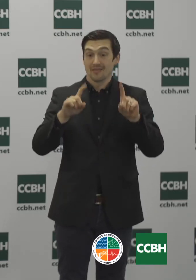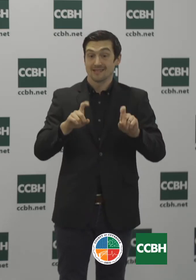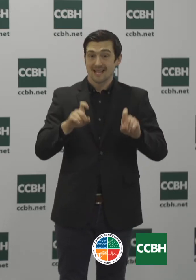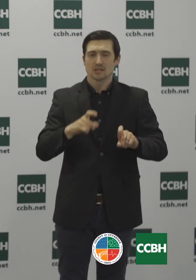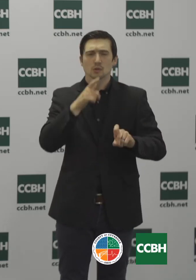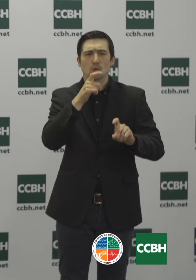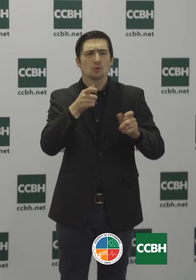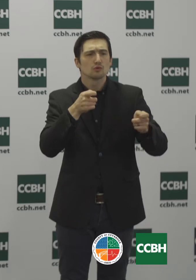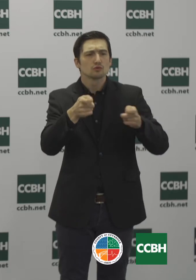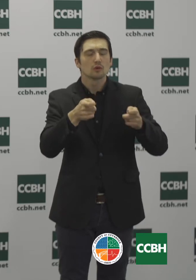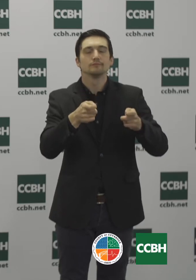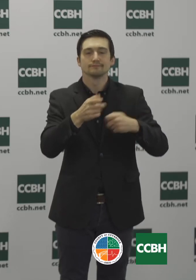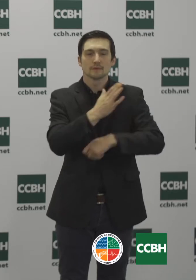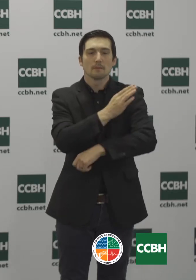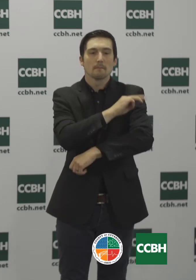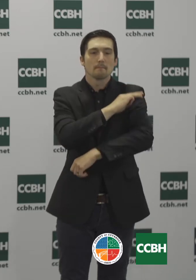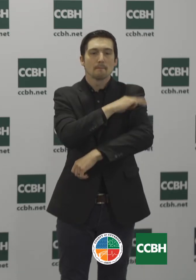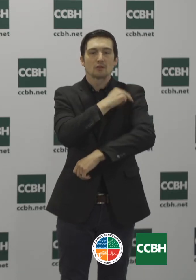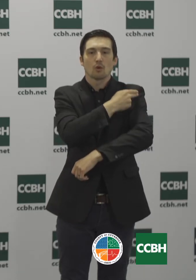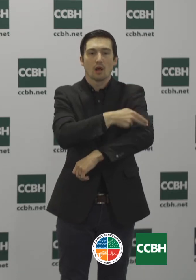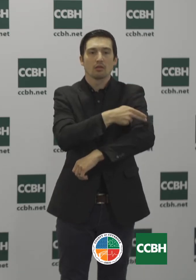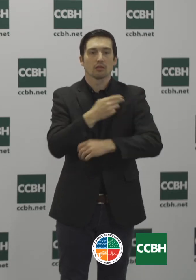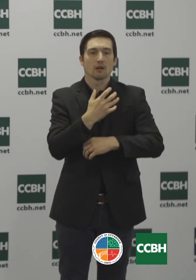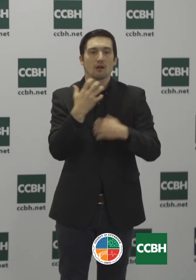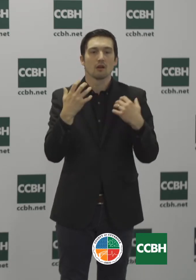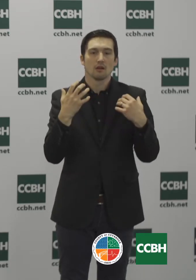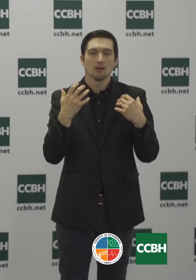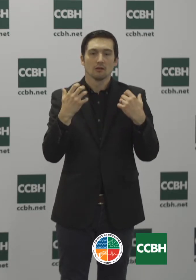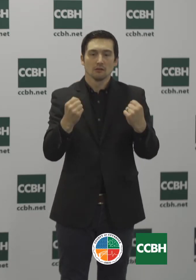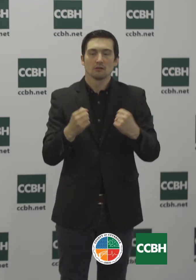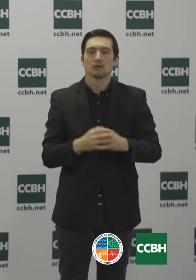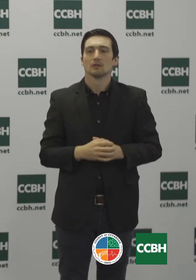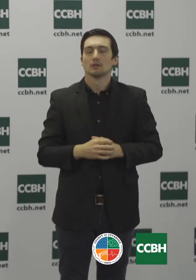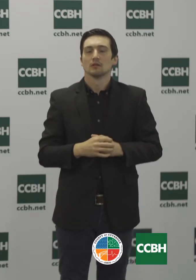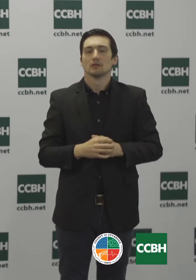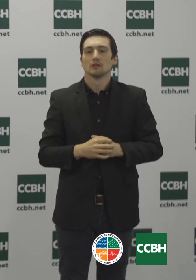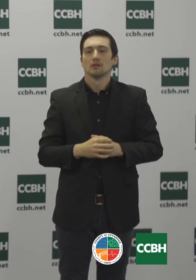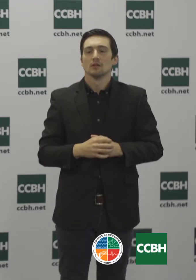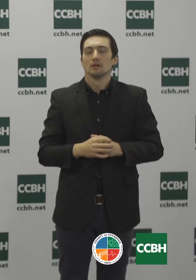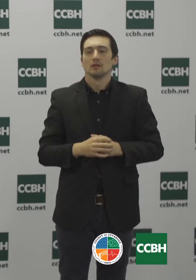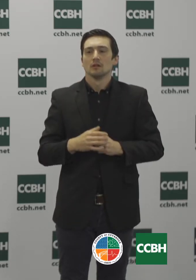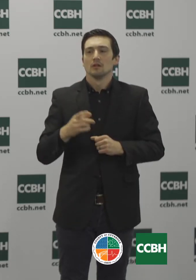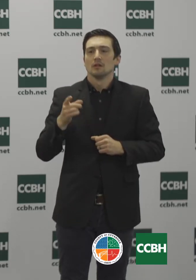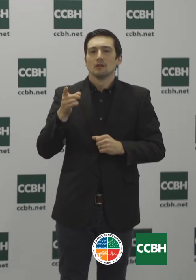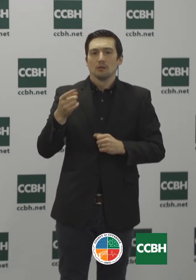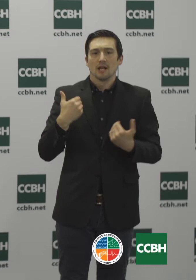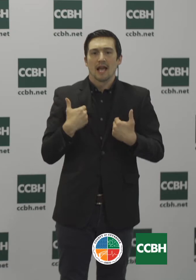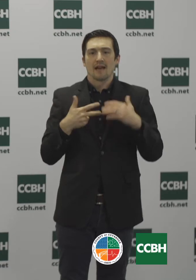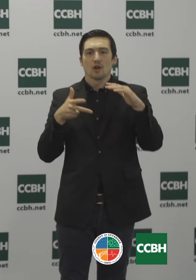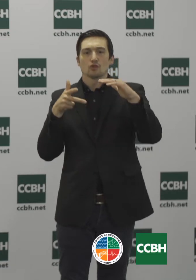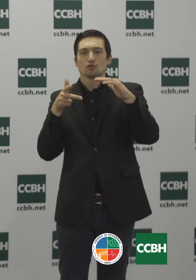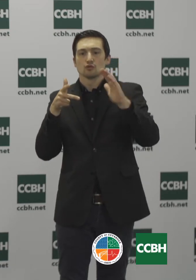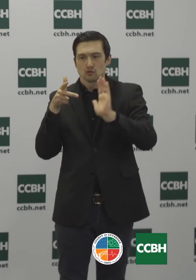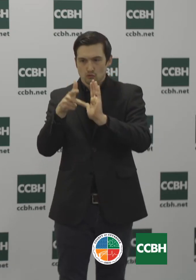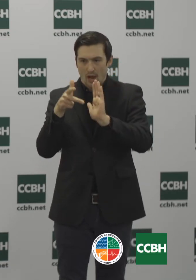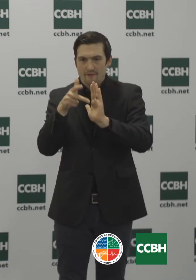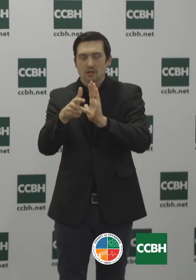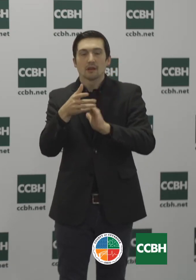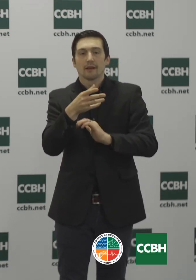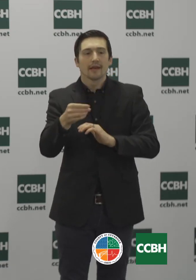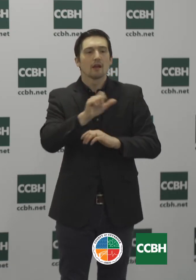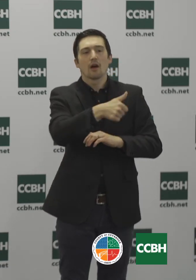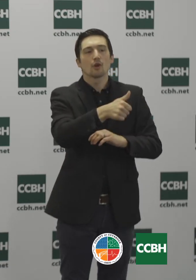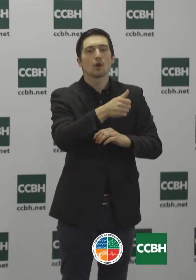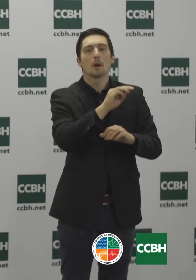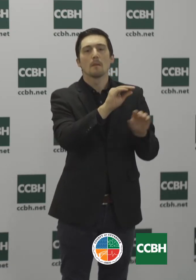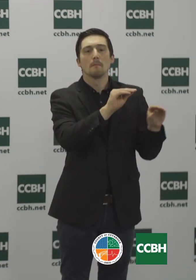Health with the guidance of the Board of Health in drive-through locations and mobile testing sites. I also